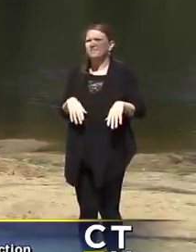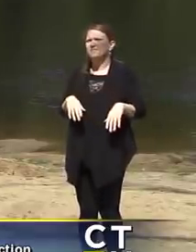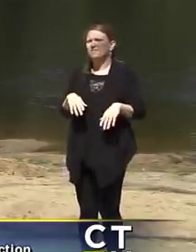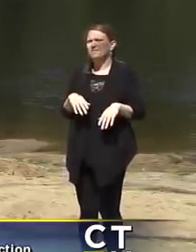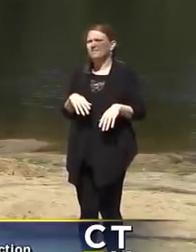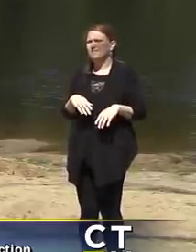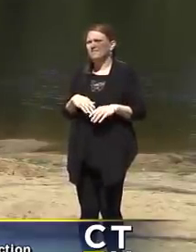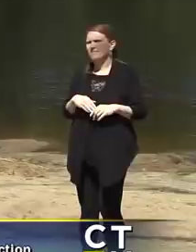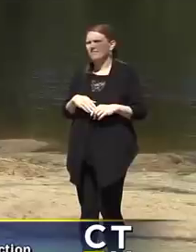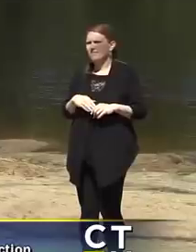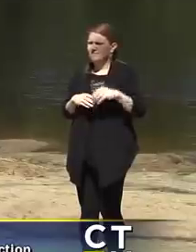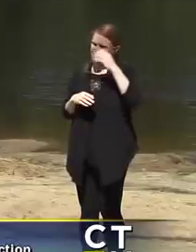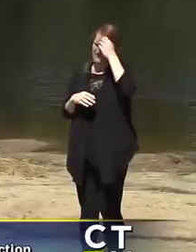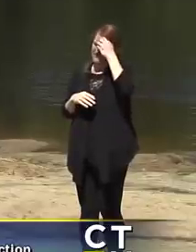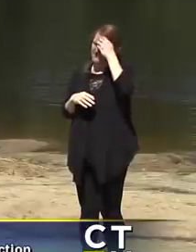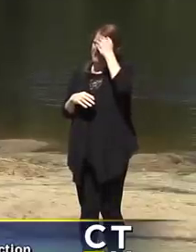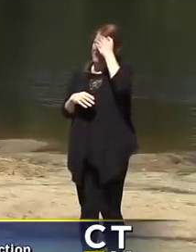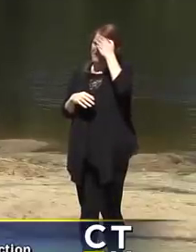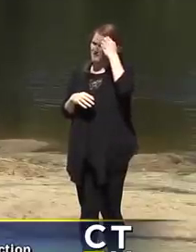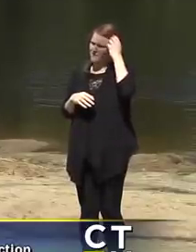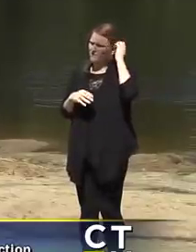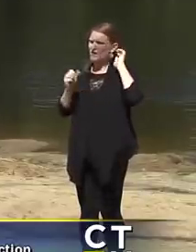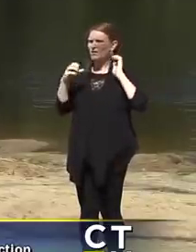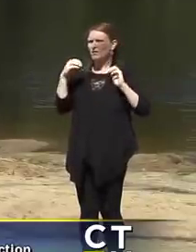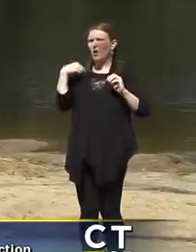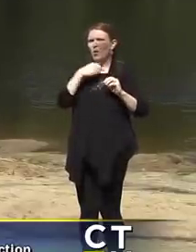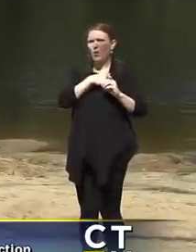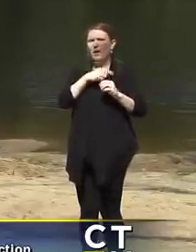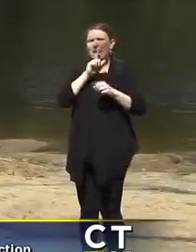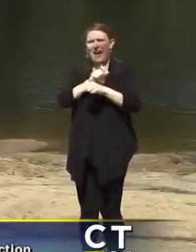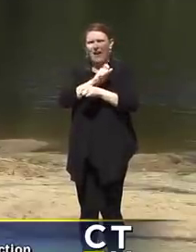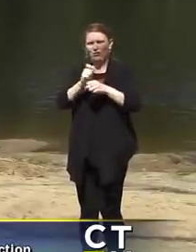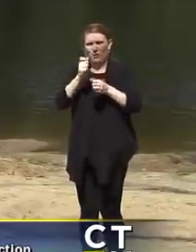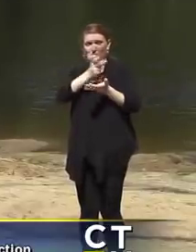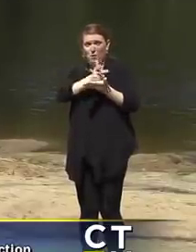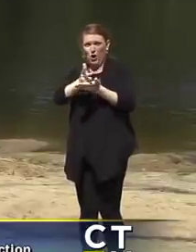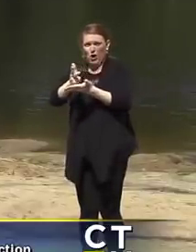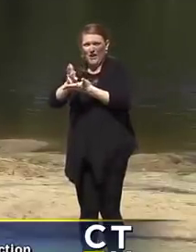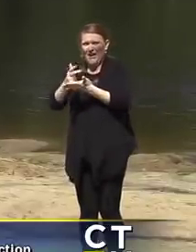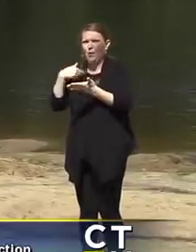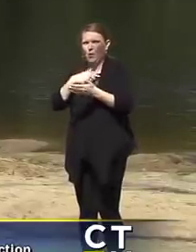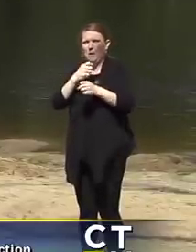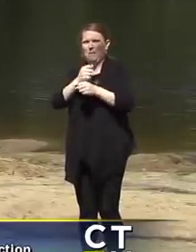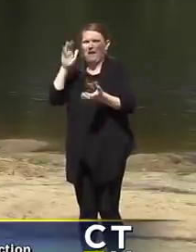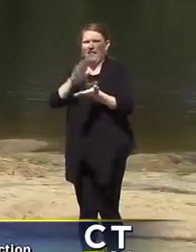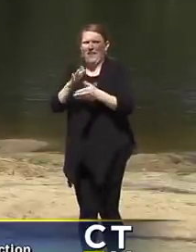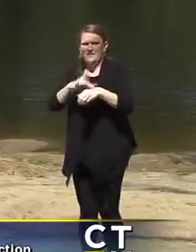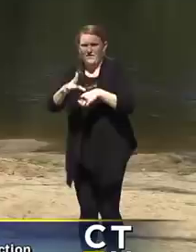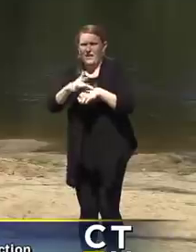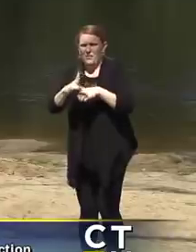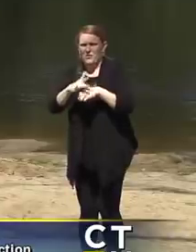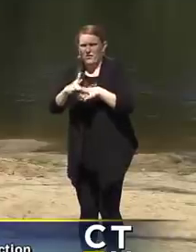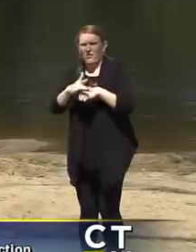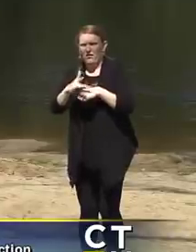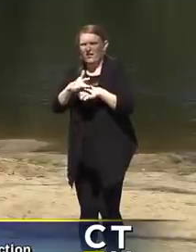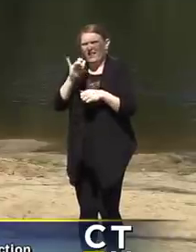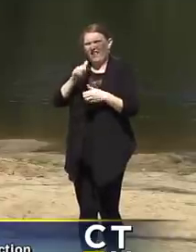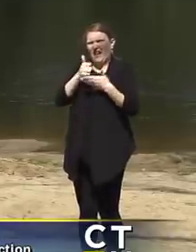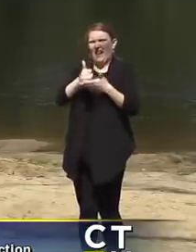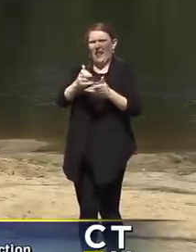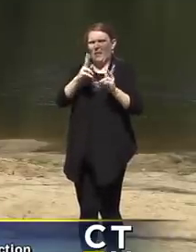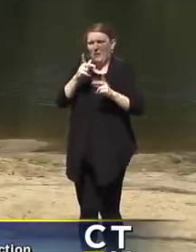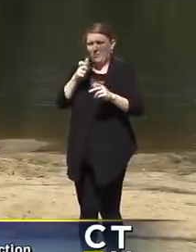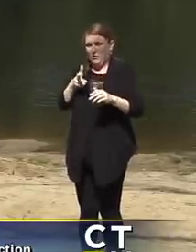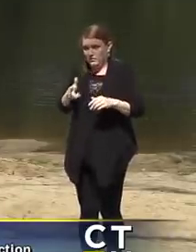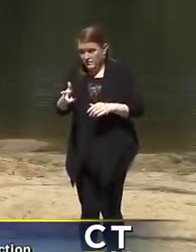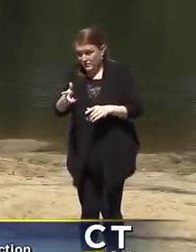have used that benchmark to reduce the parking capacity. In some places, as low as 25%